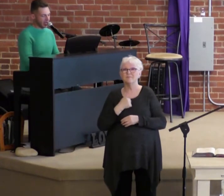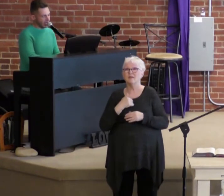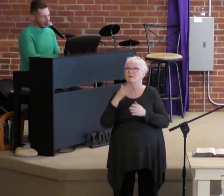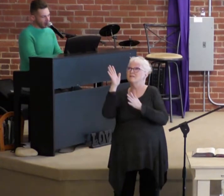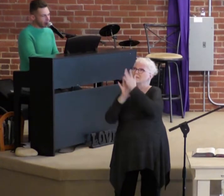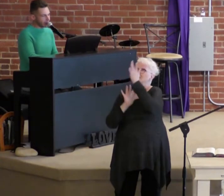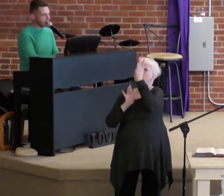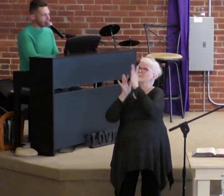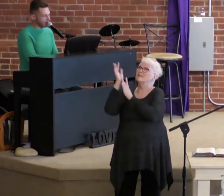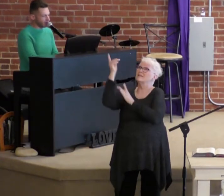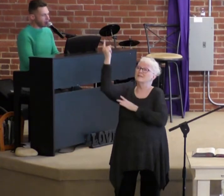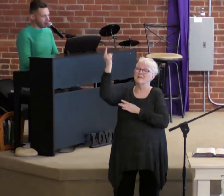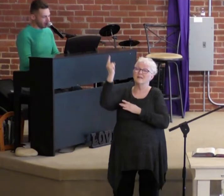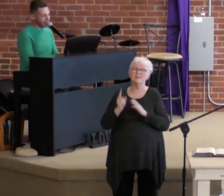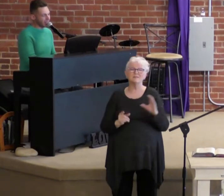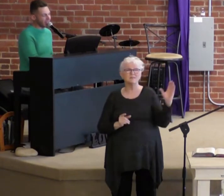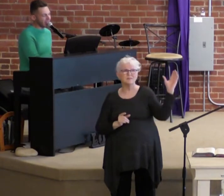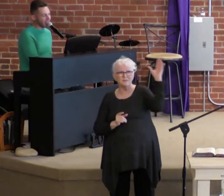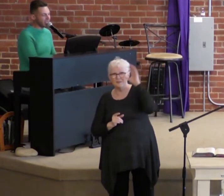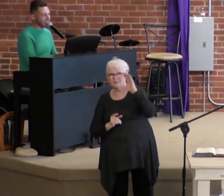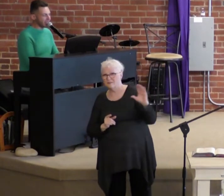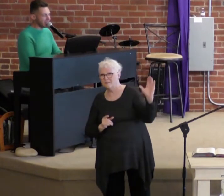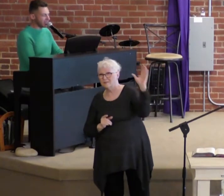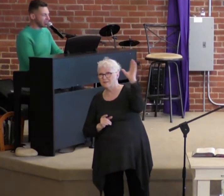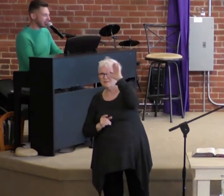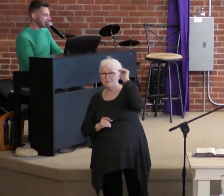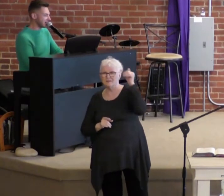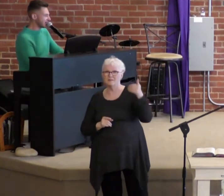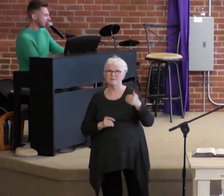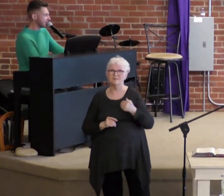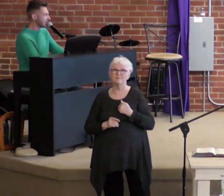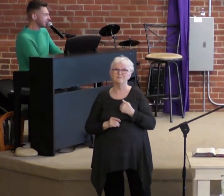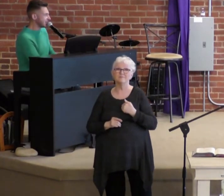He came looking for me.